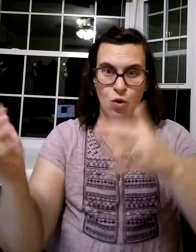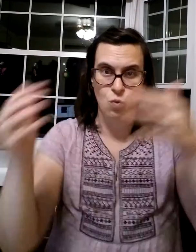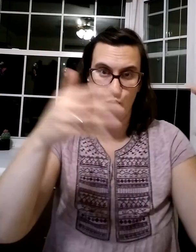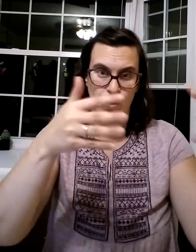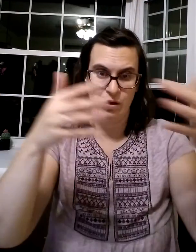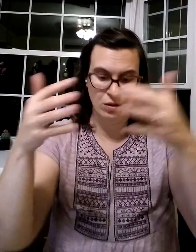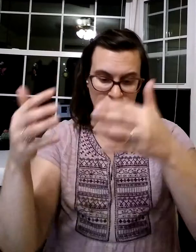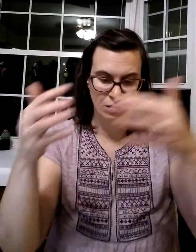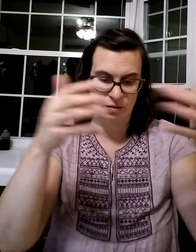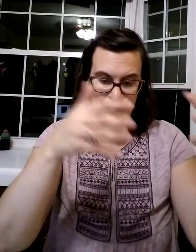Wars,